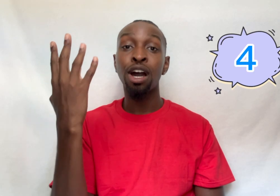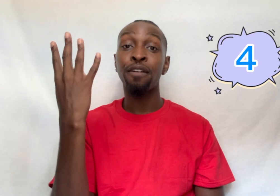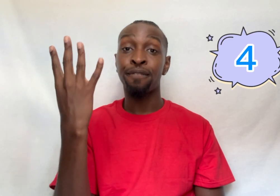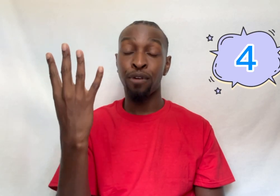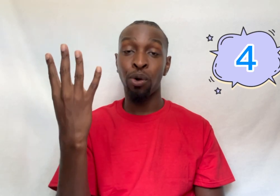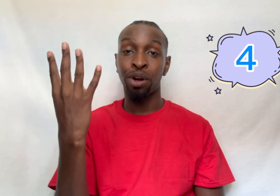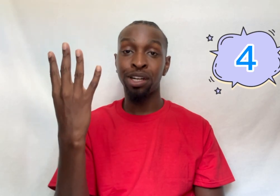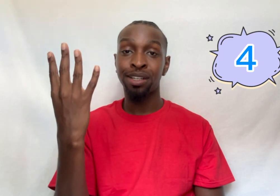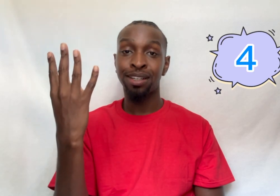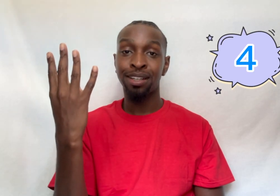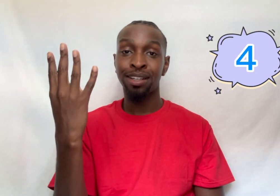4,